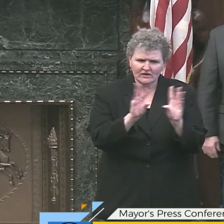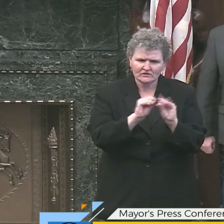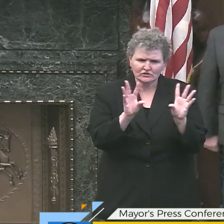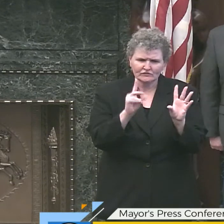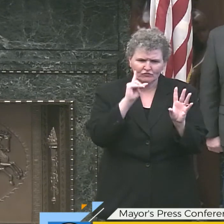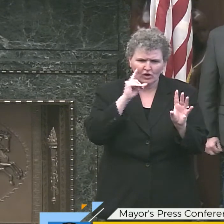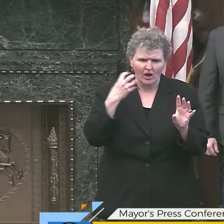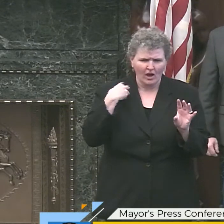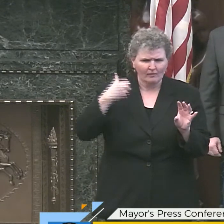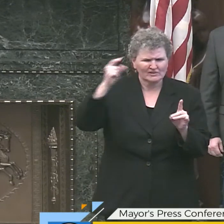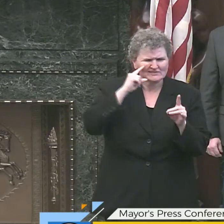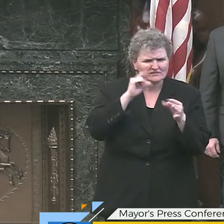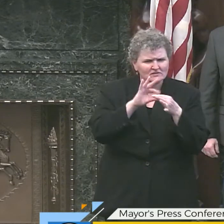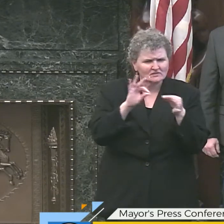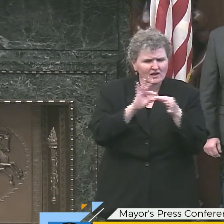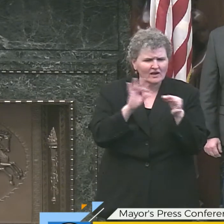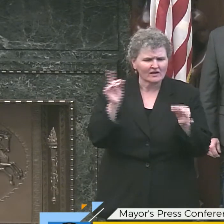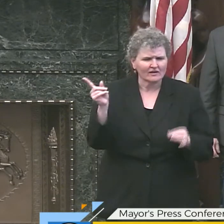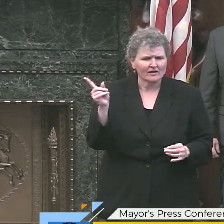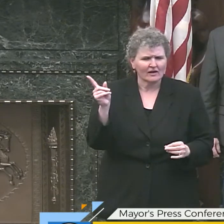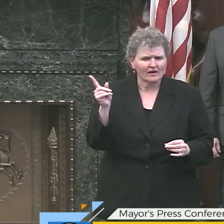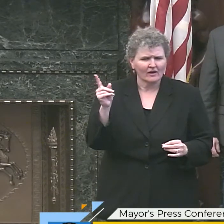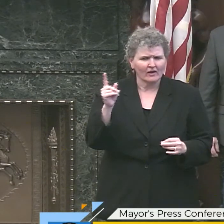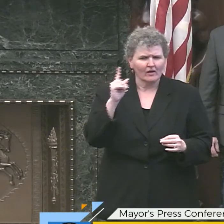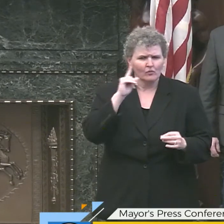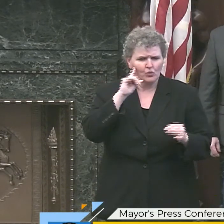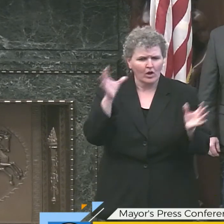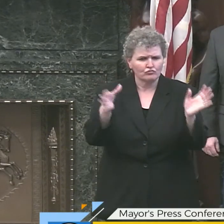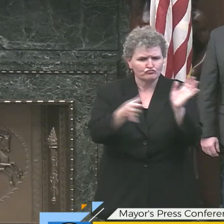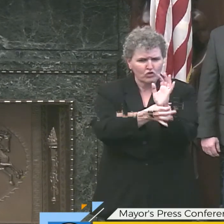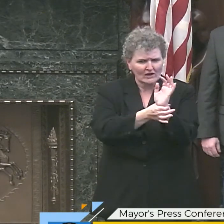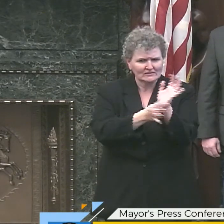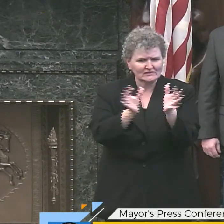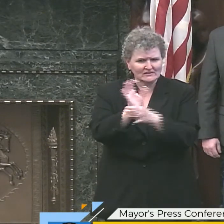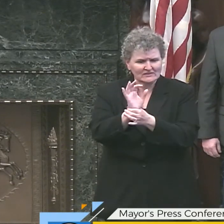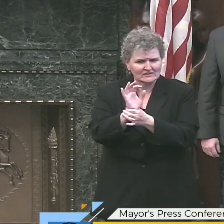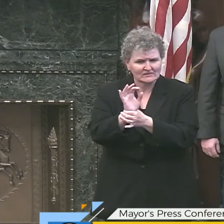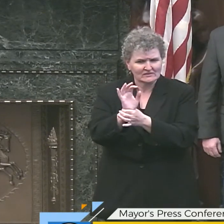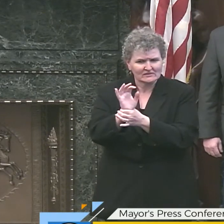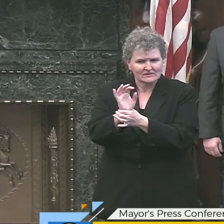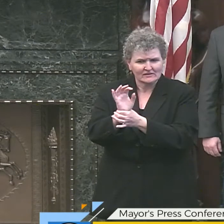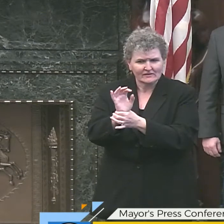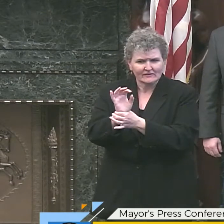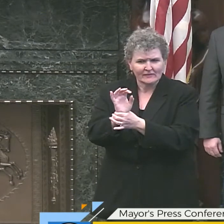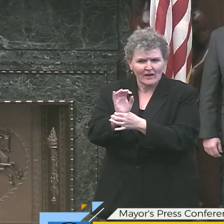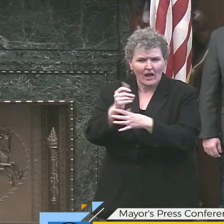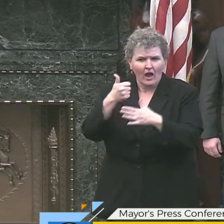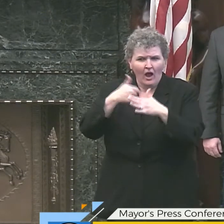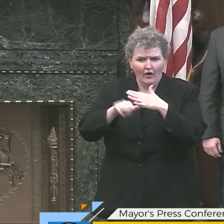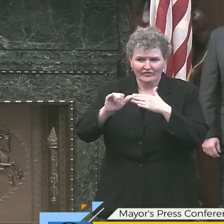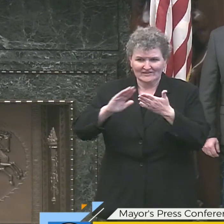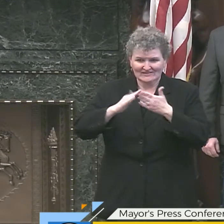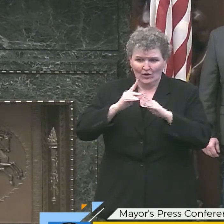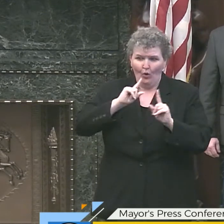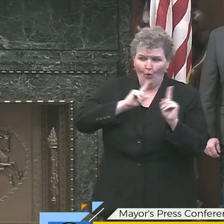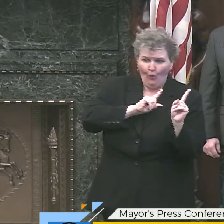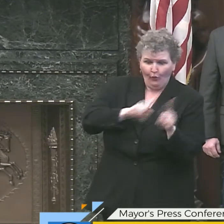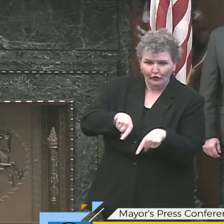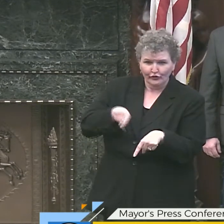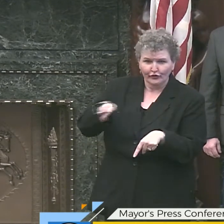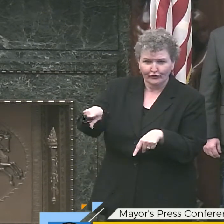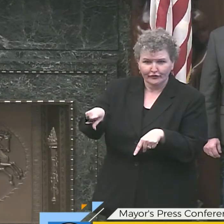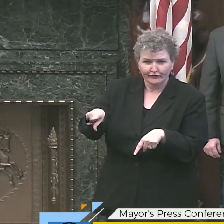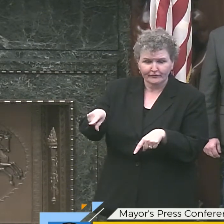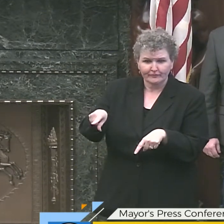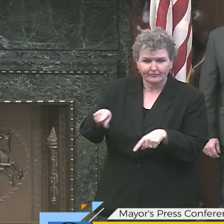that arrests are off the table, and under the city's stay-at-home order, are officers justified